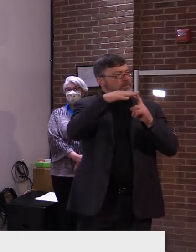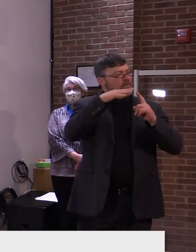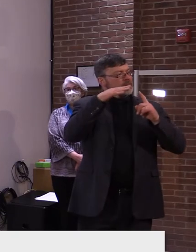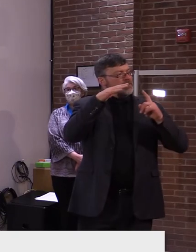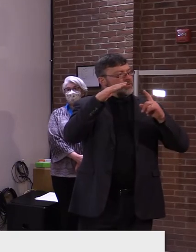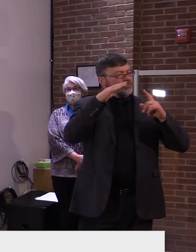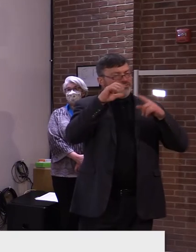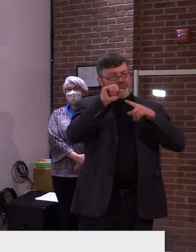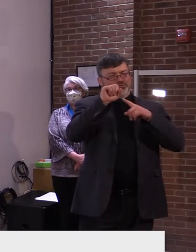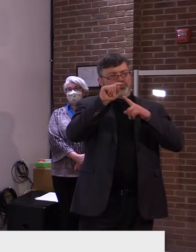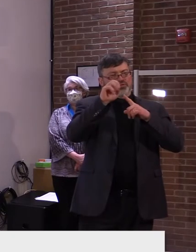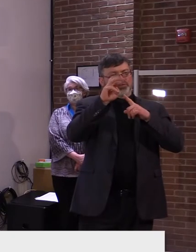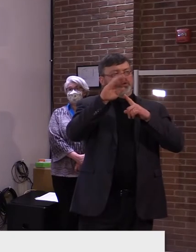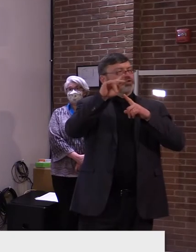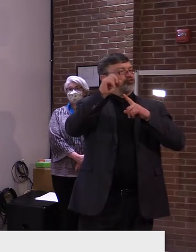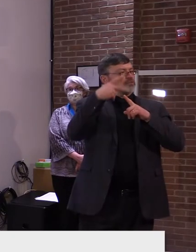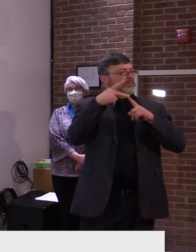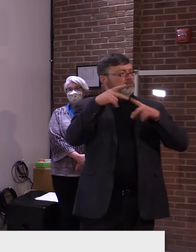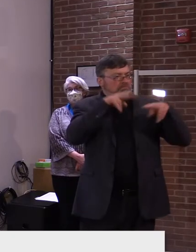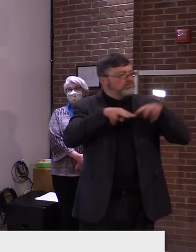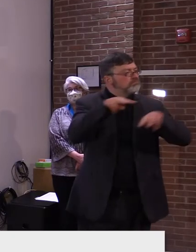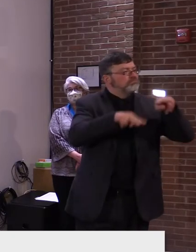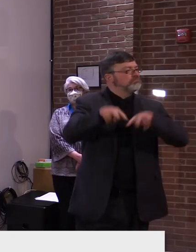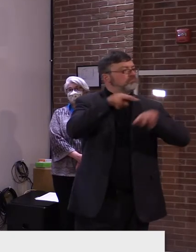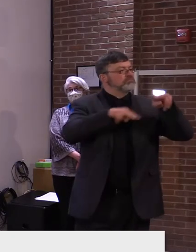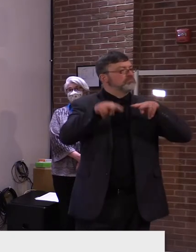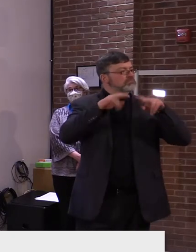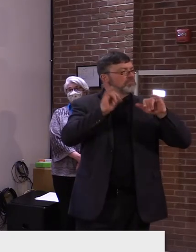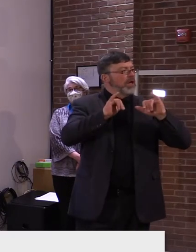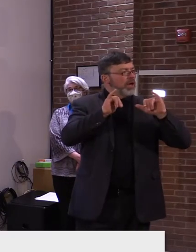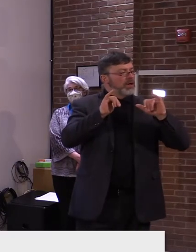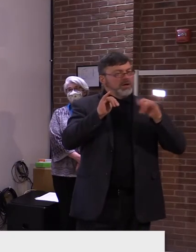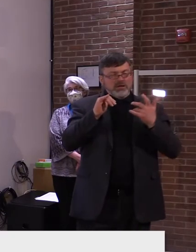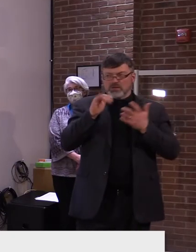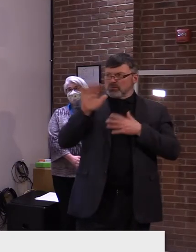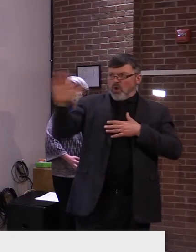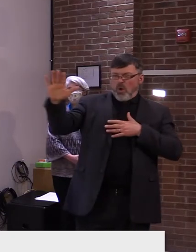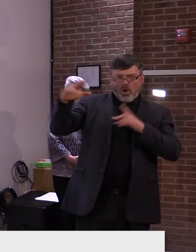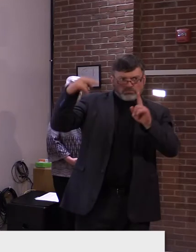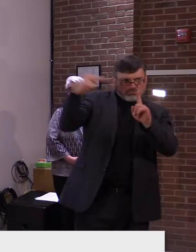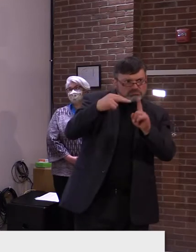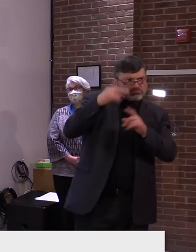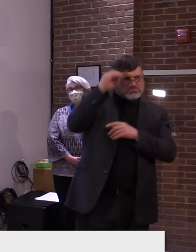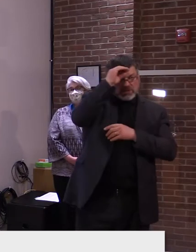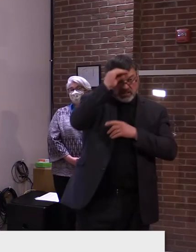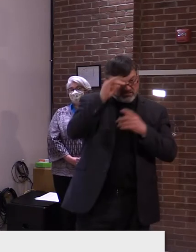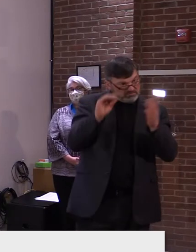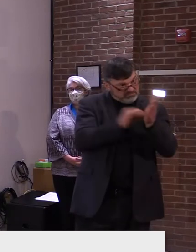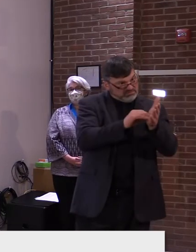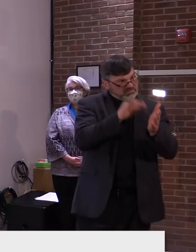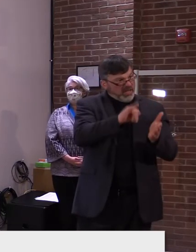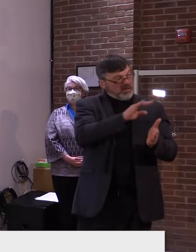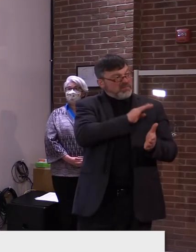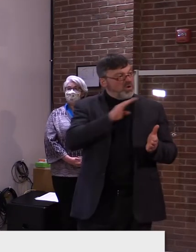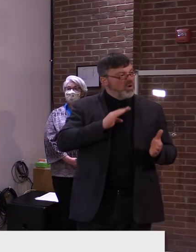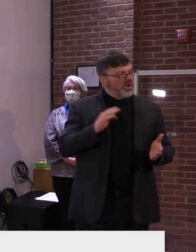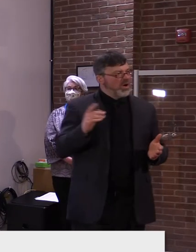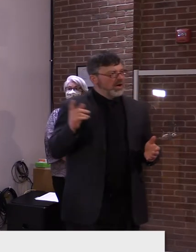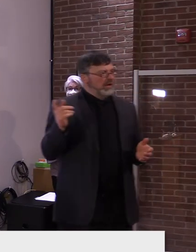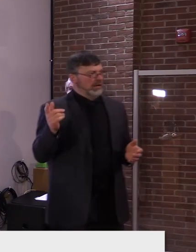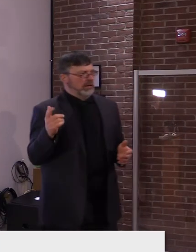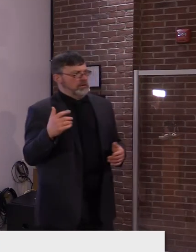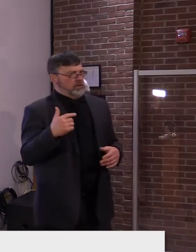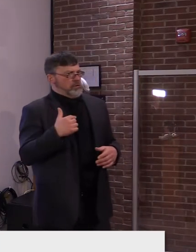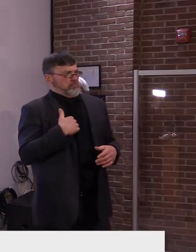I think what we have in place, I don't. We have trouble filling all the boards we have now. I can't imagine adding another one to